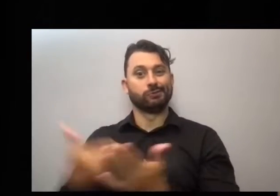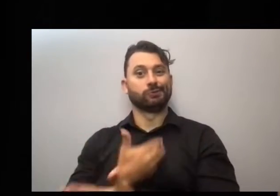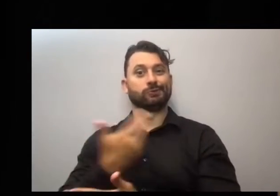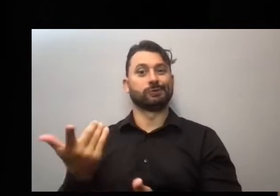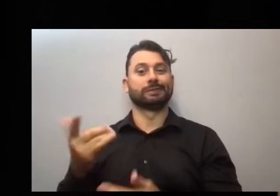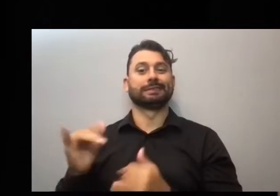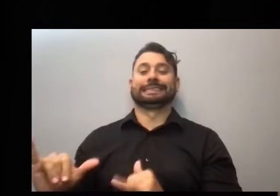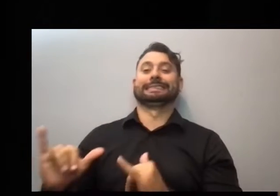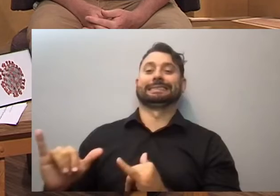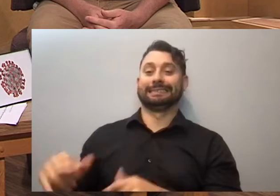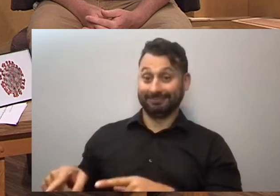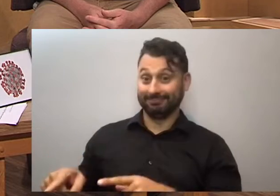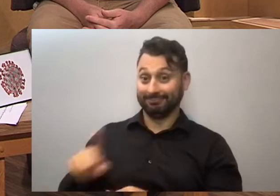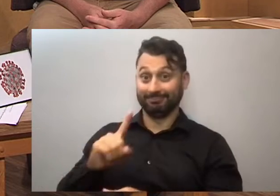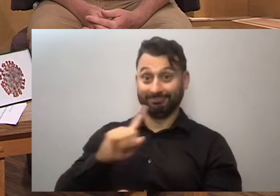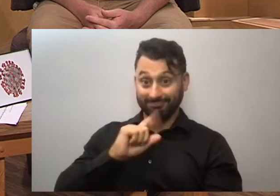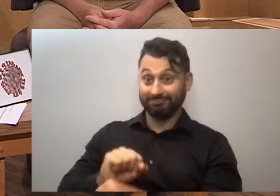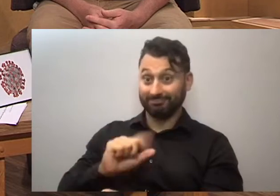better for us.